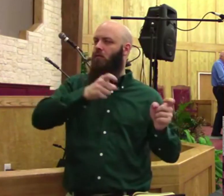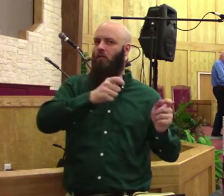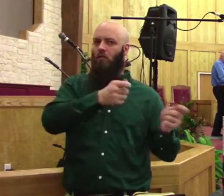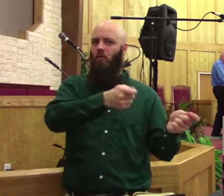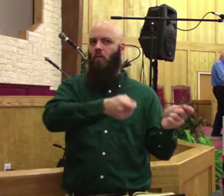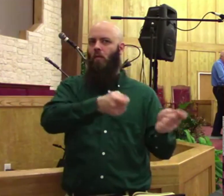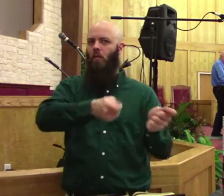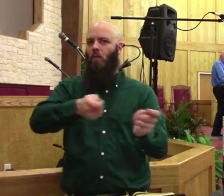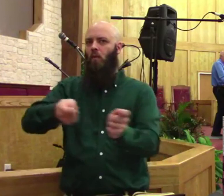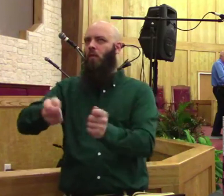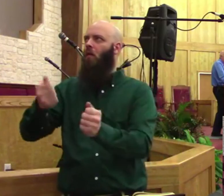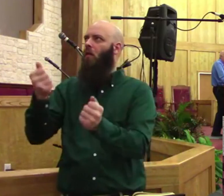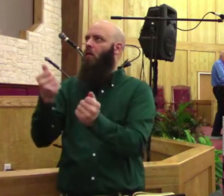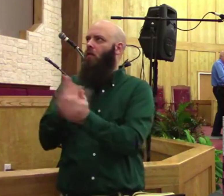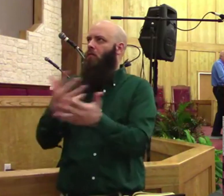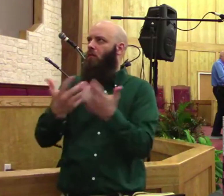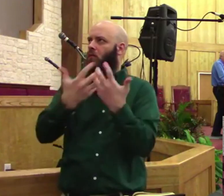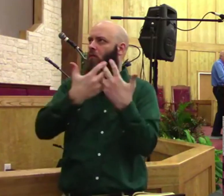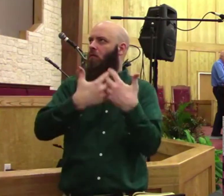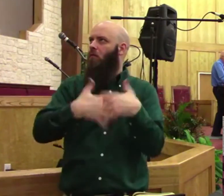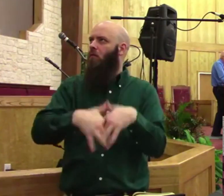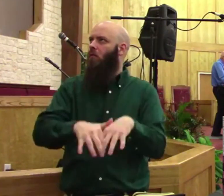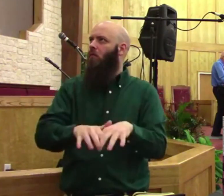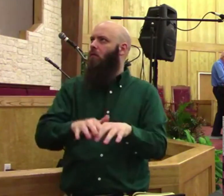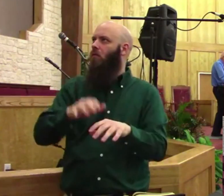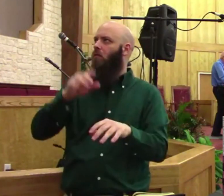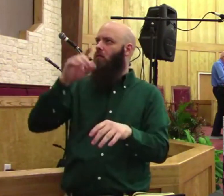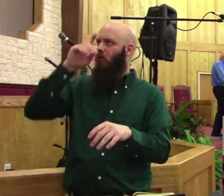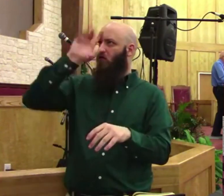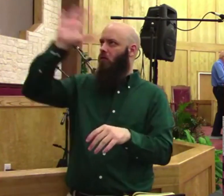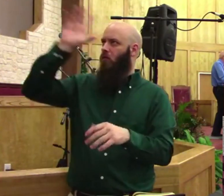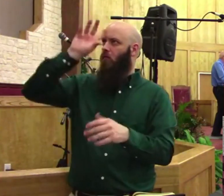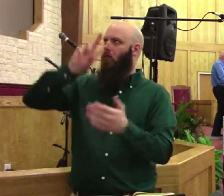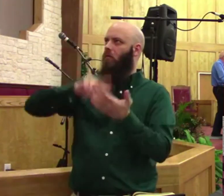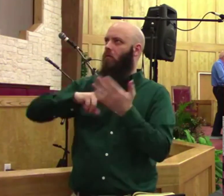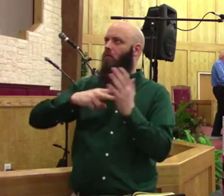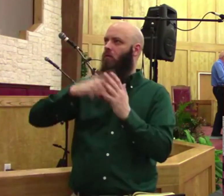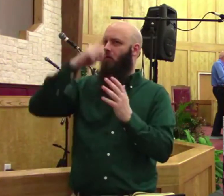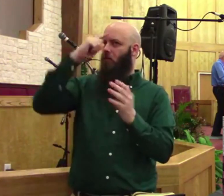of life for every creature